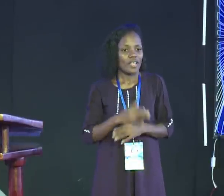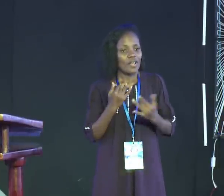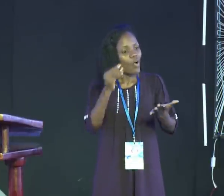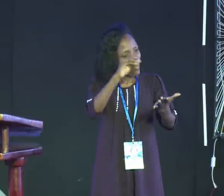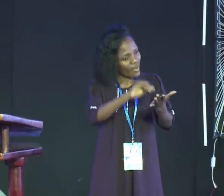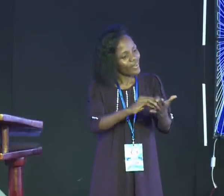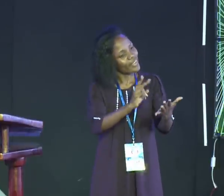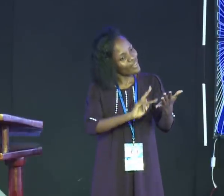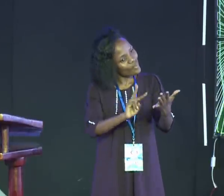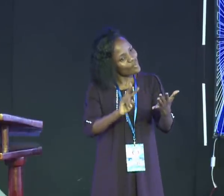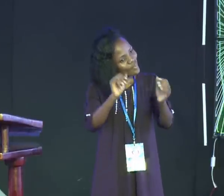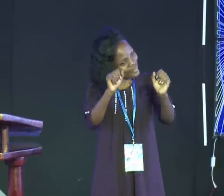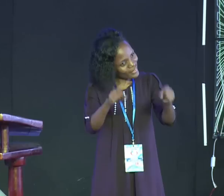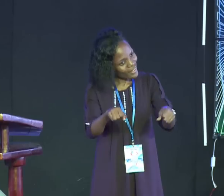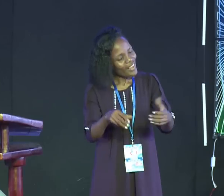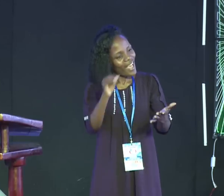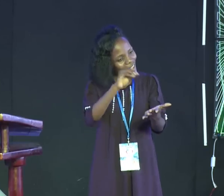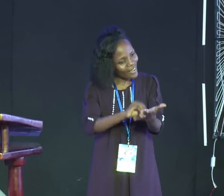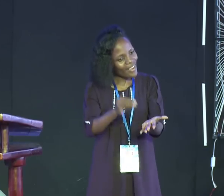Let's read